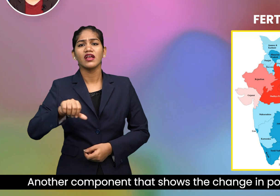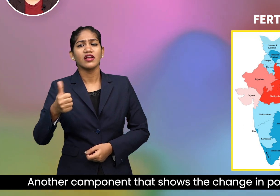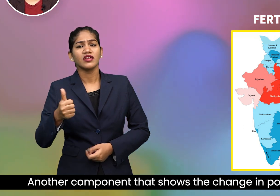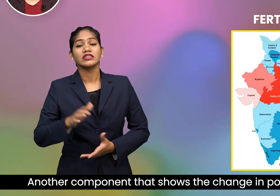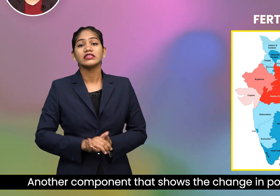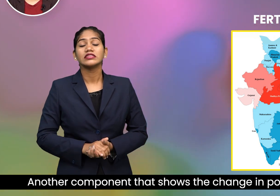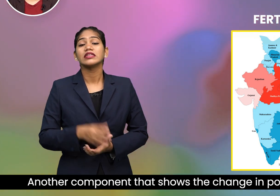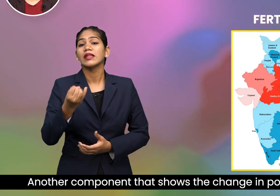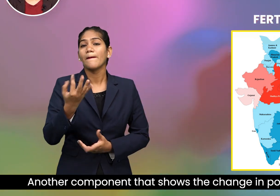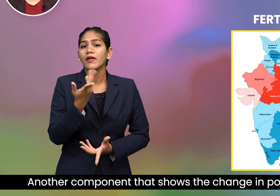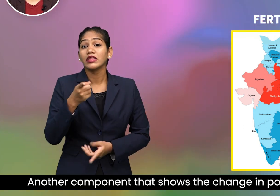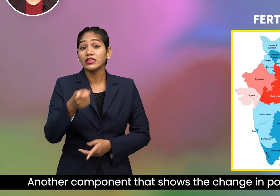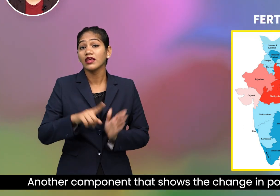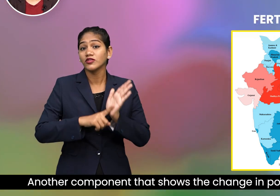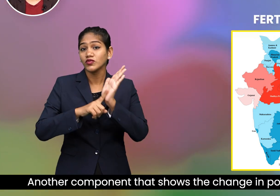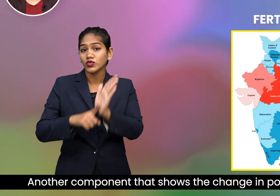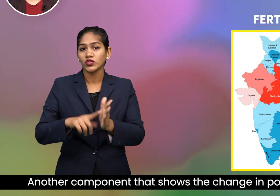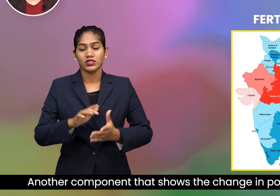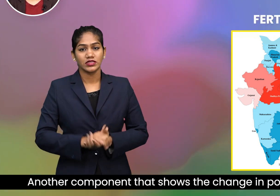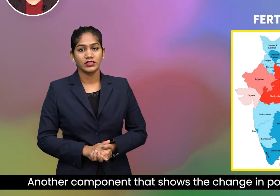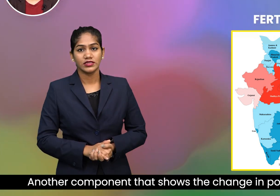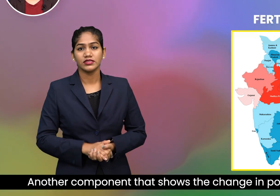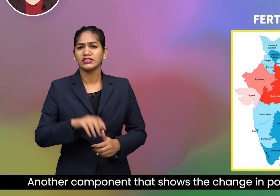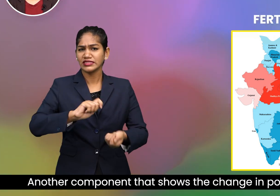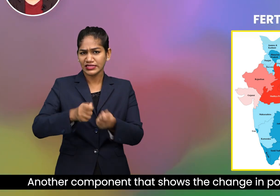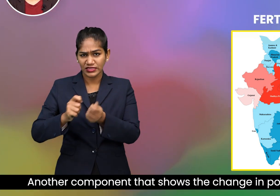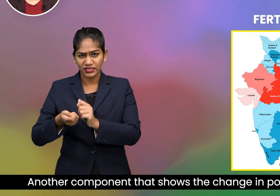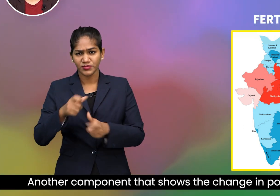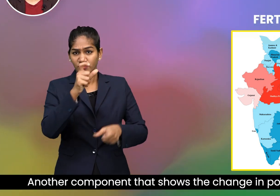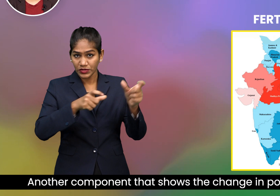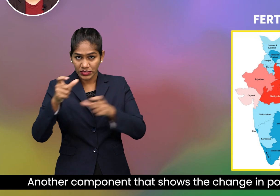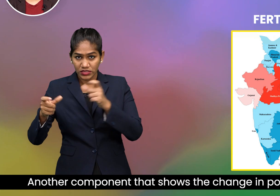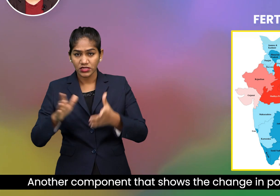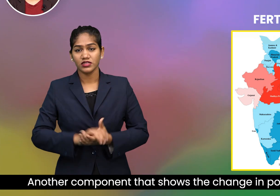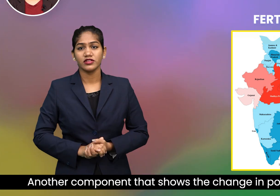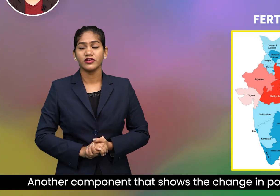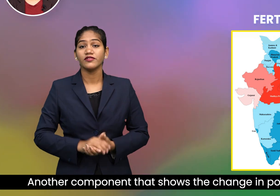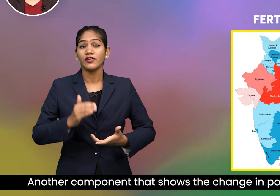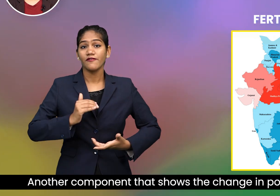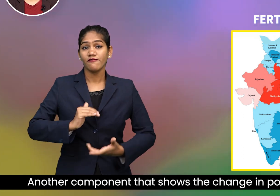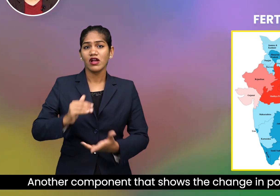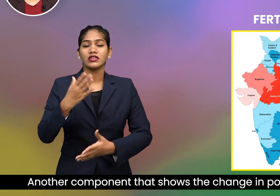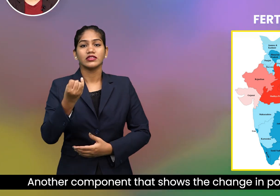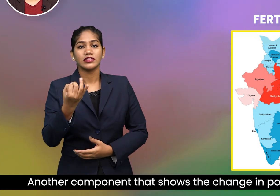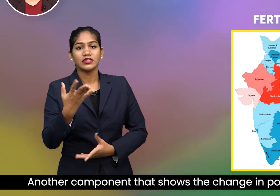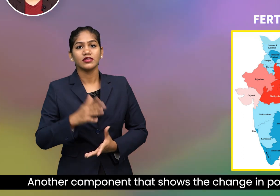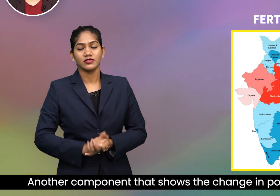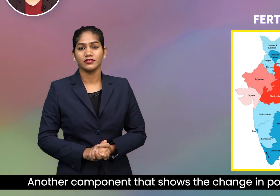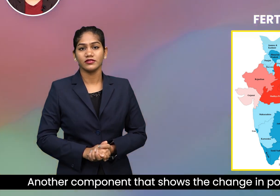Another component that shows the change in population is the fertility